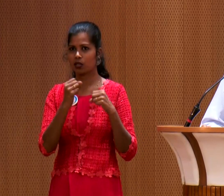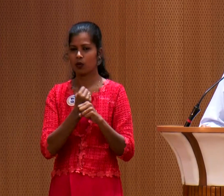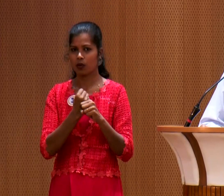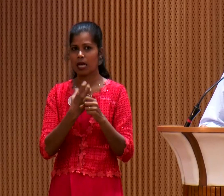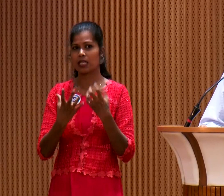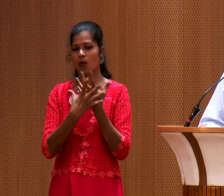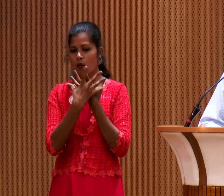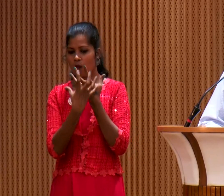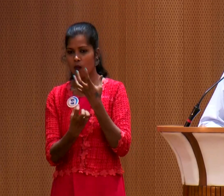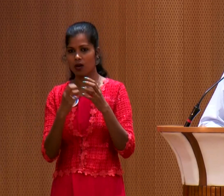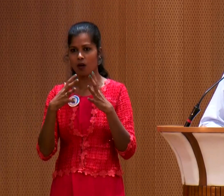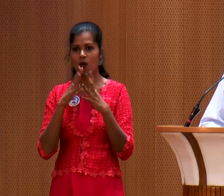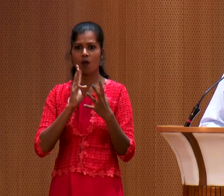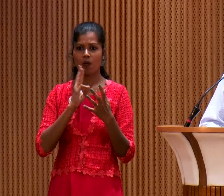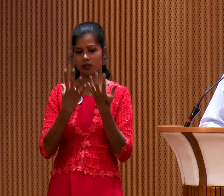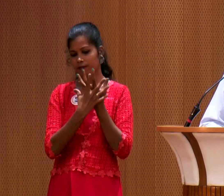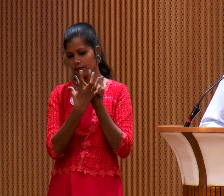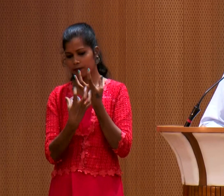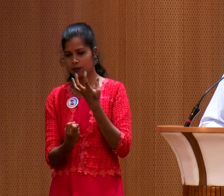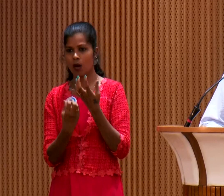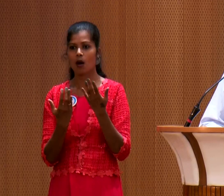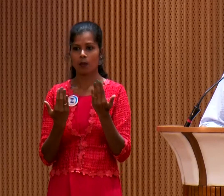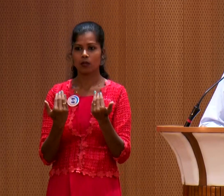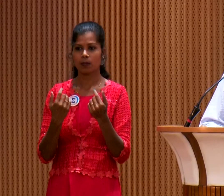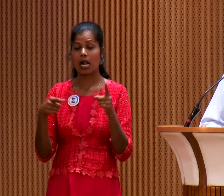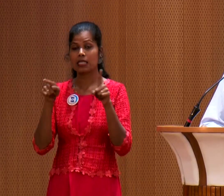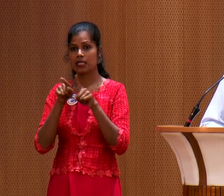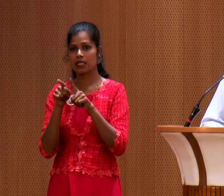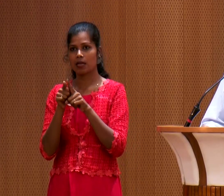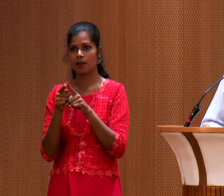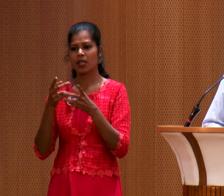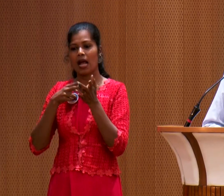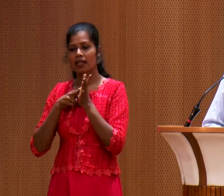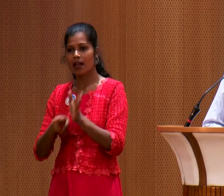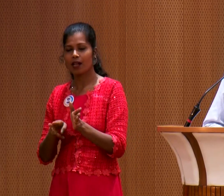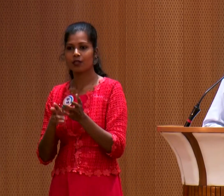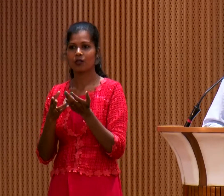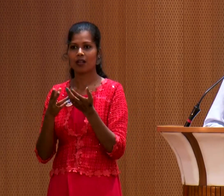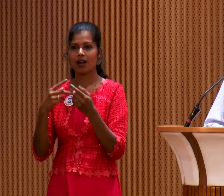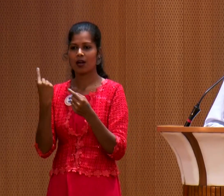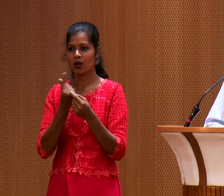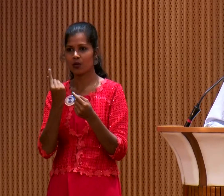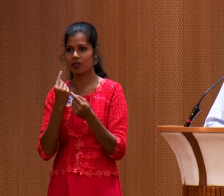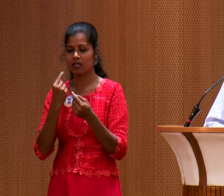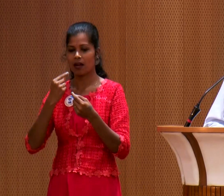retention properties and is a substitute for naturally mined peat,